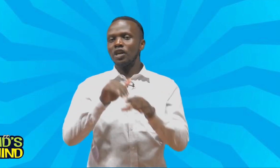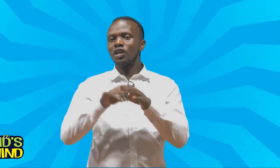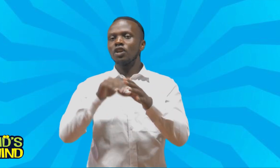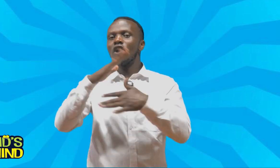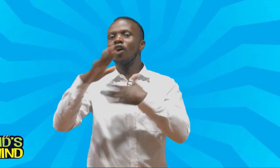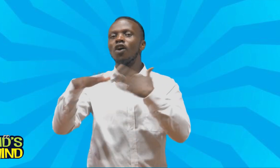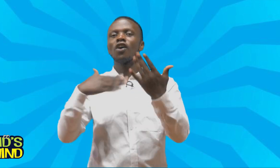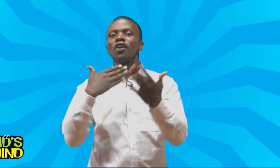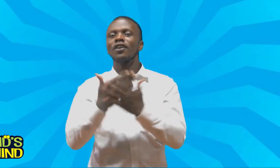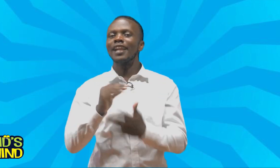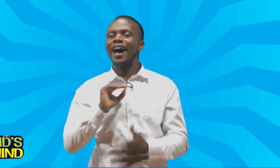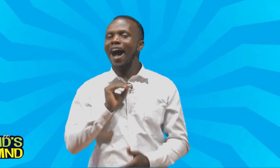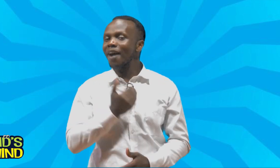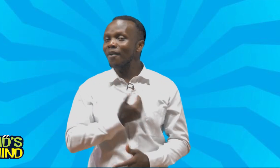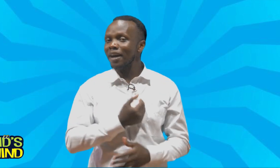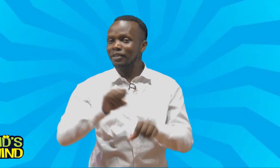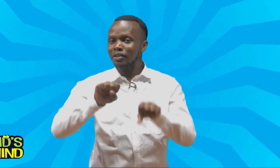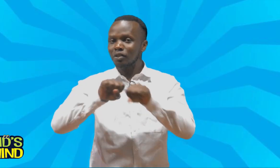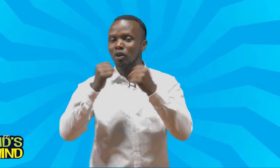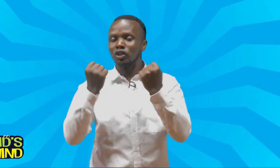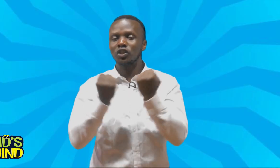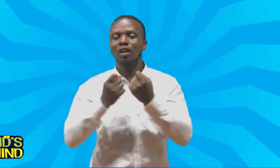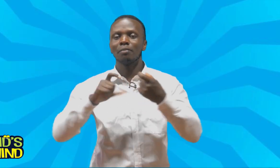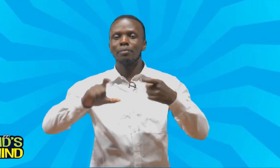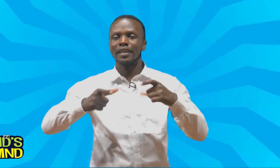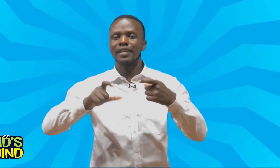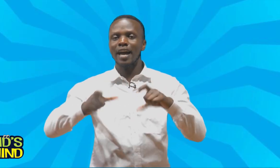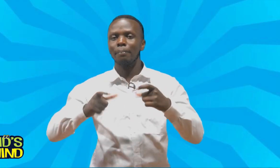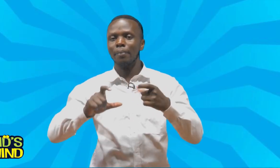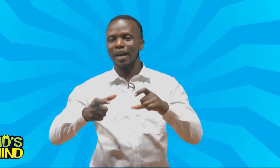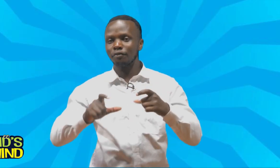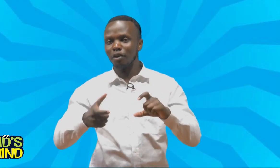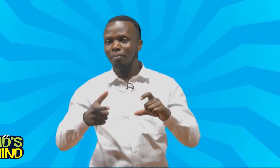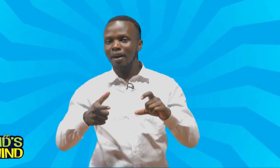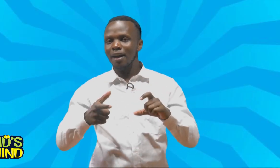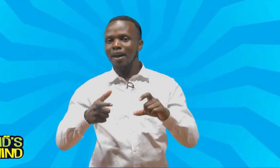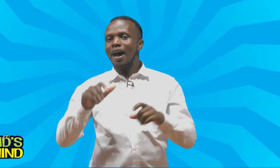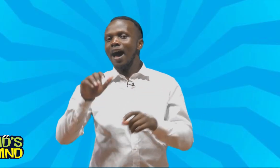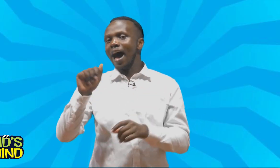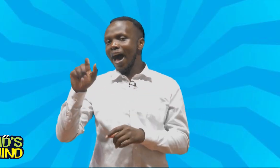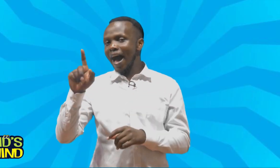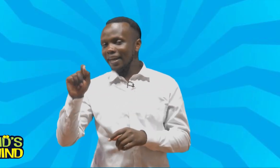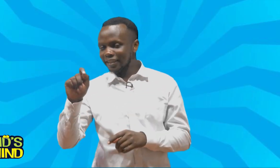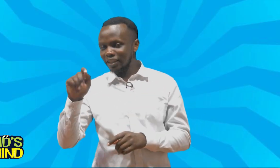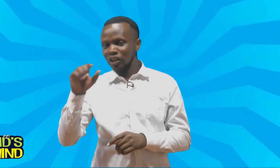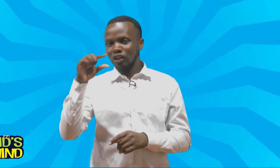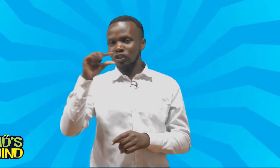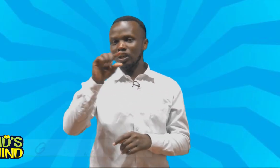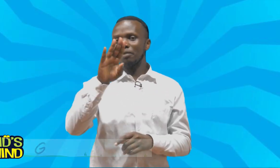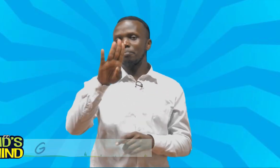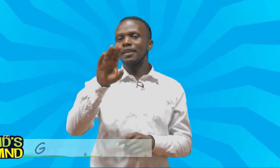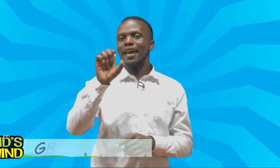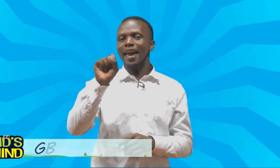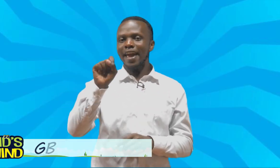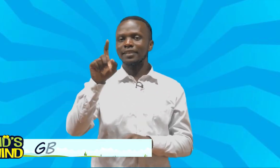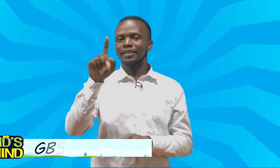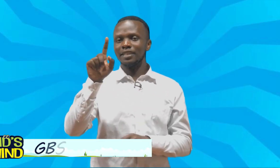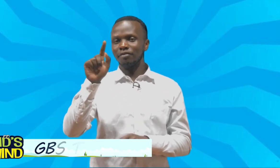in all our social media platforms at GBS